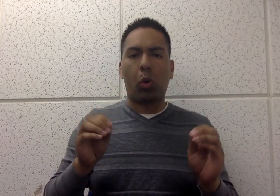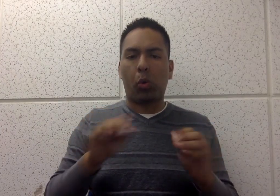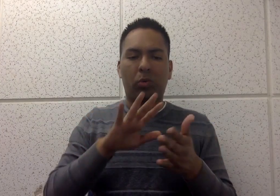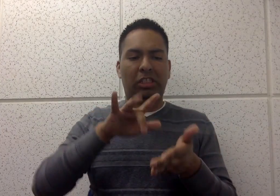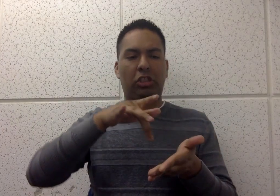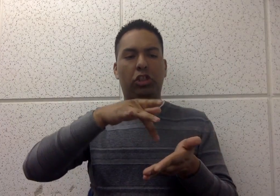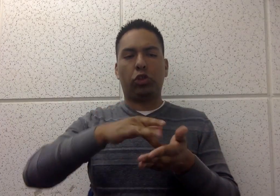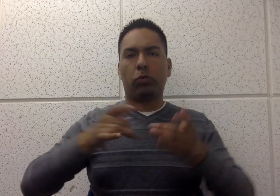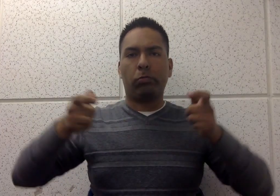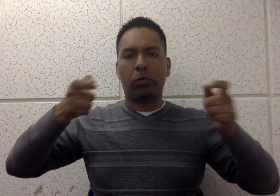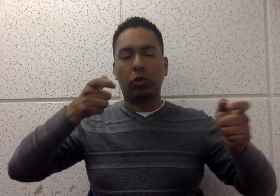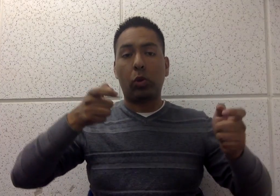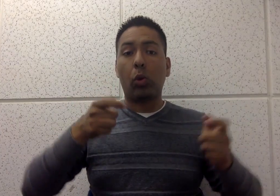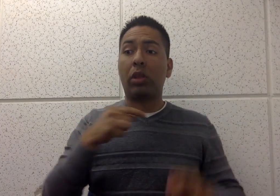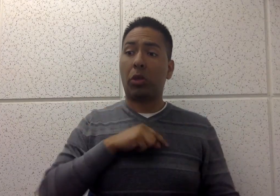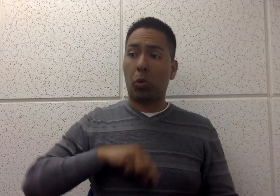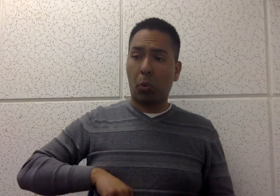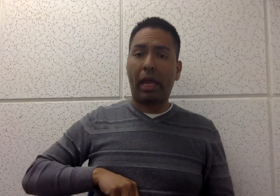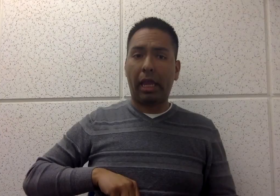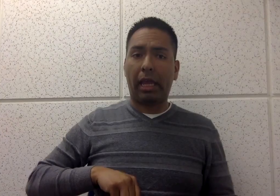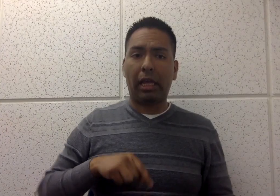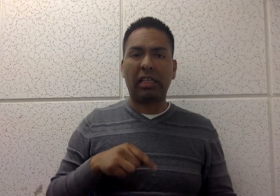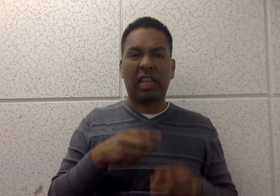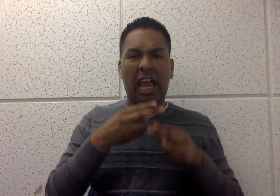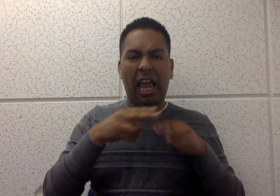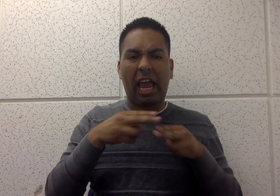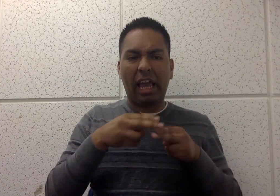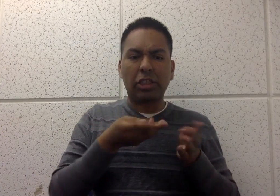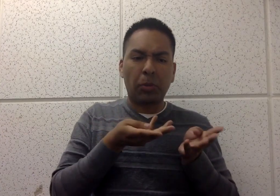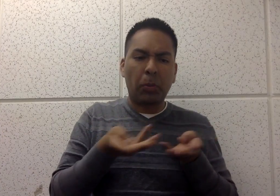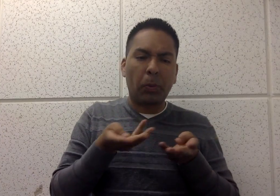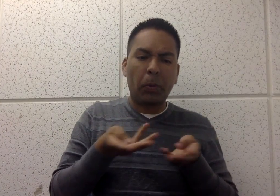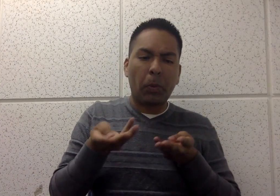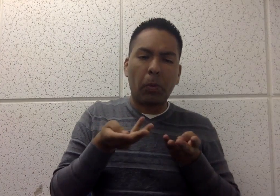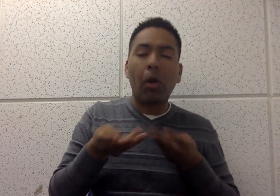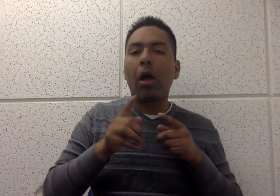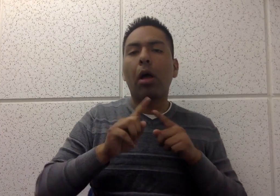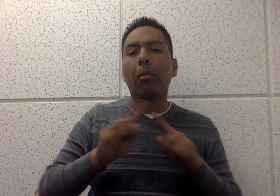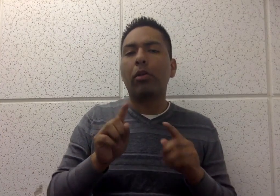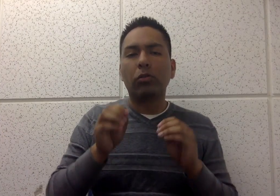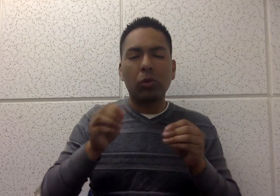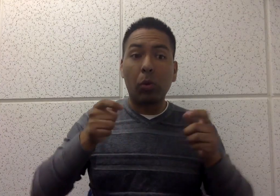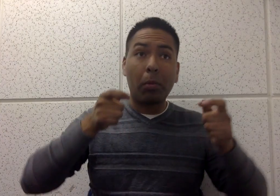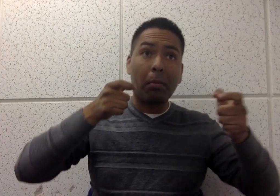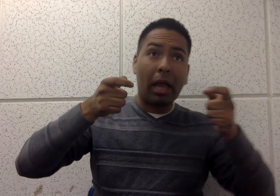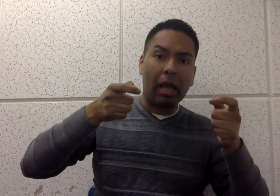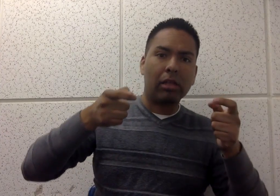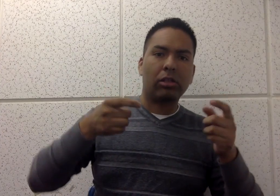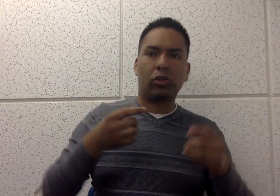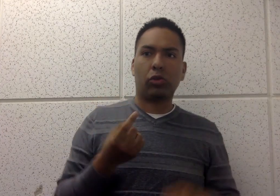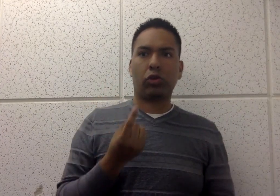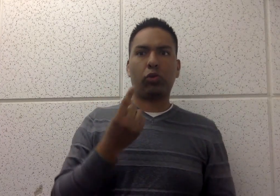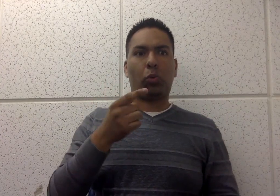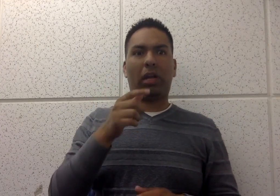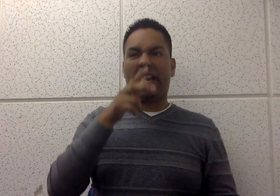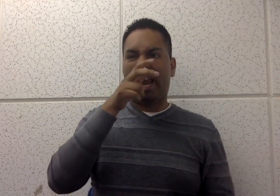The queen just lays the eggs. There's no management. No ant directs the behavior of any other ant. And I